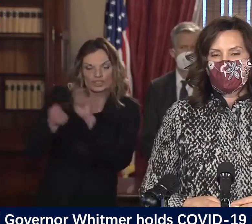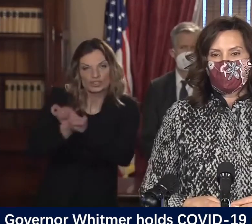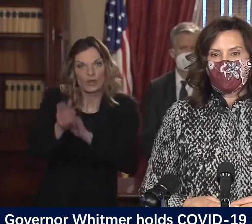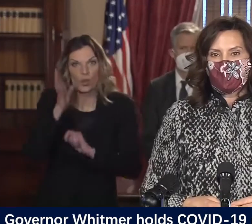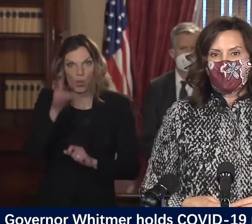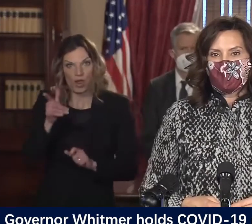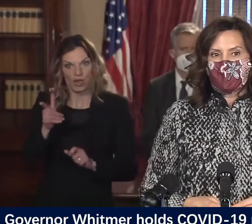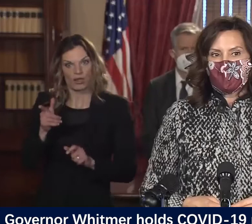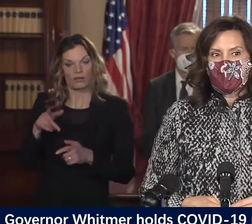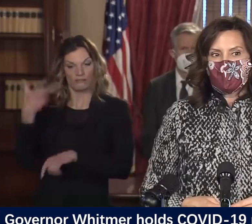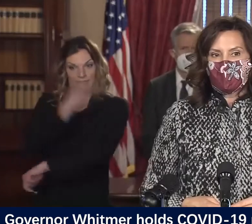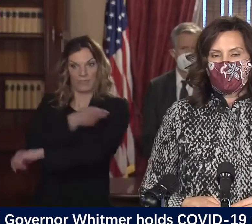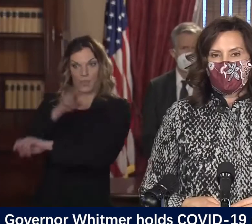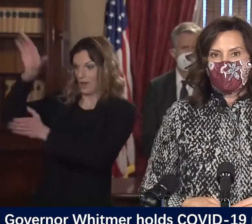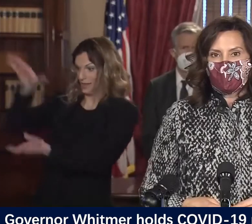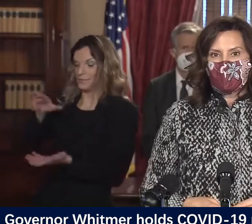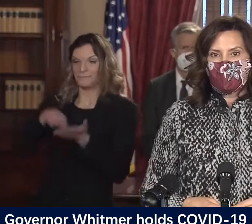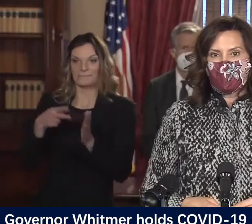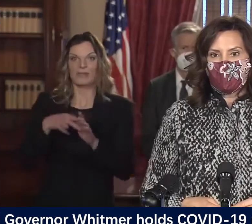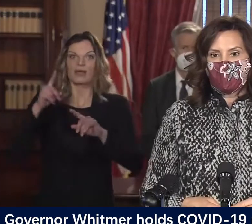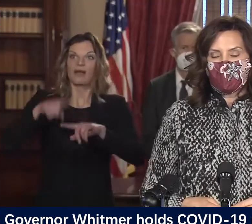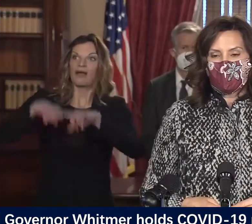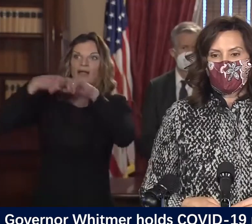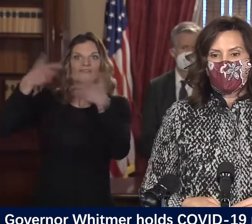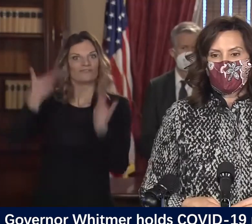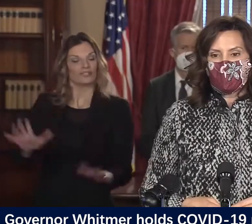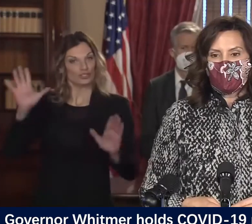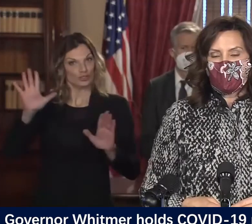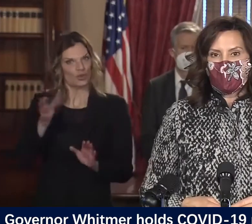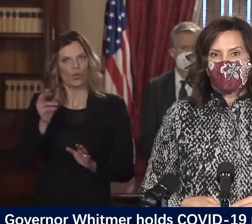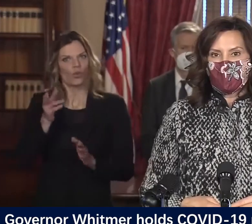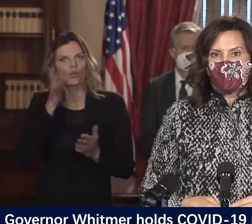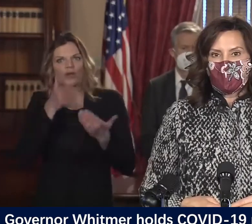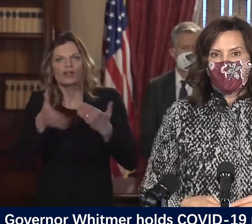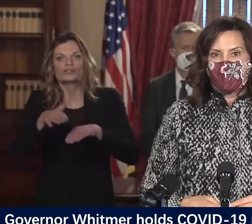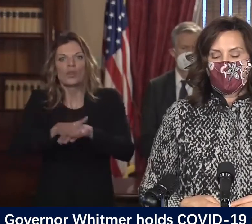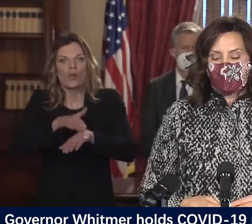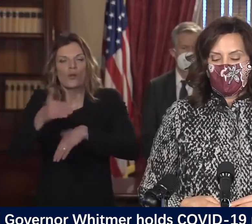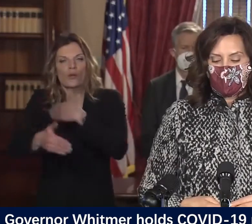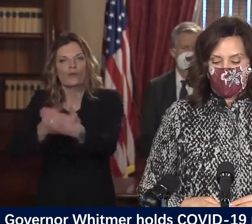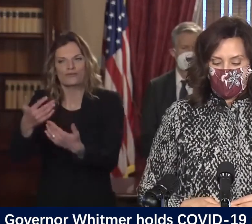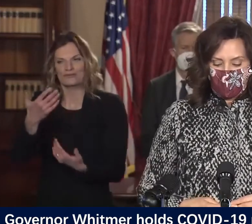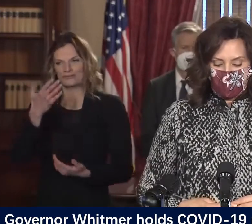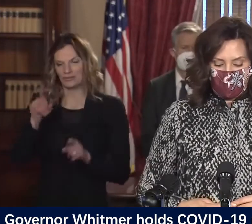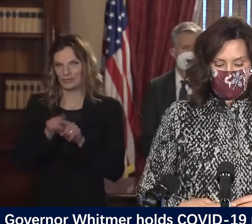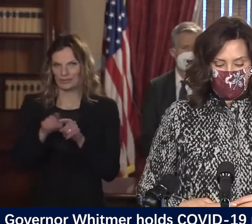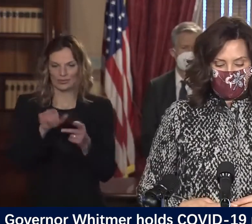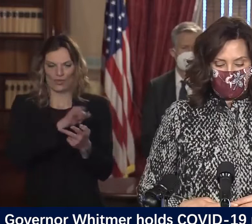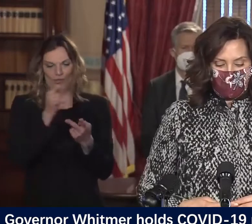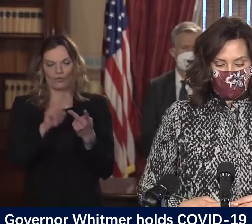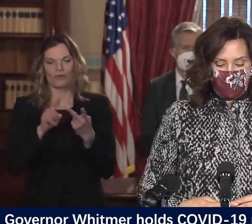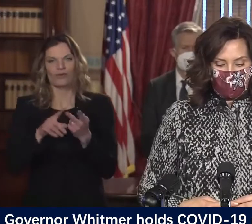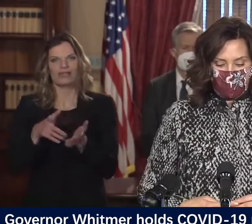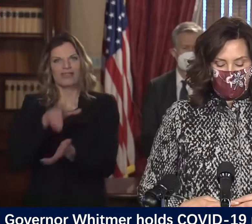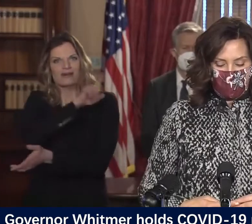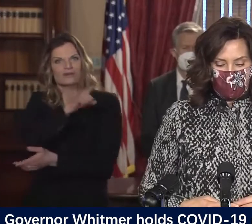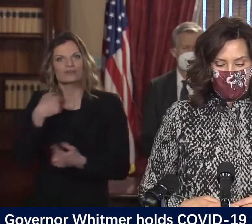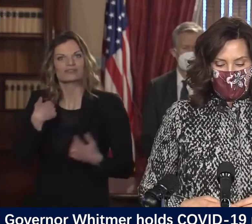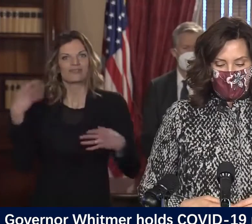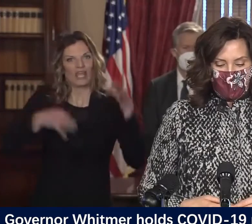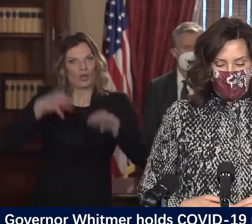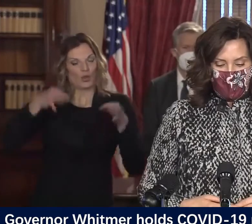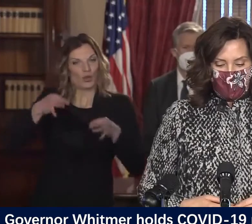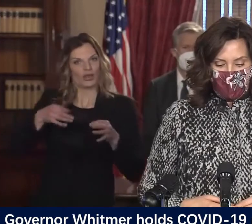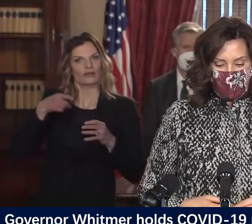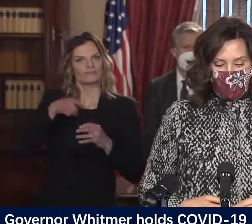than that? And then I also wanted to just touch on the hearing last week. We've been getting mixed signals from different health departments